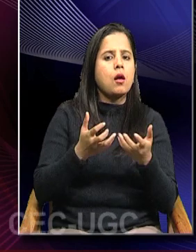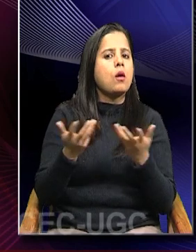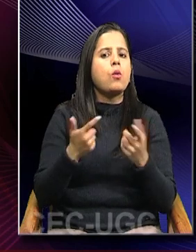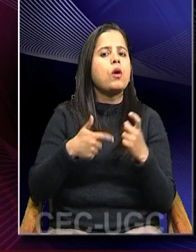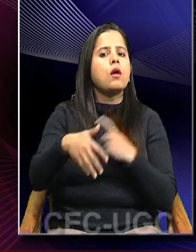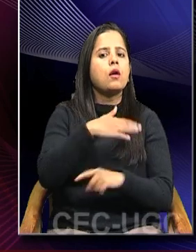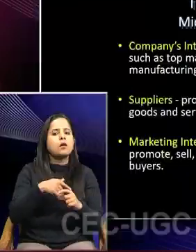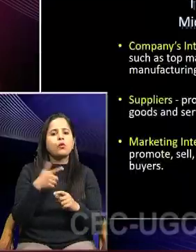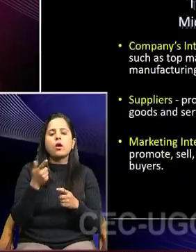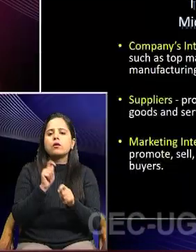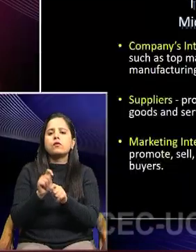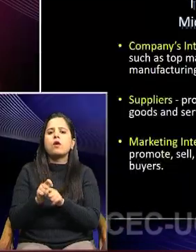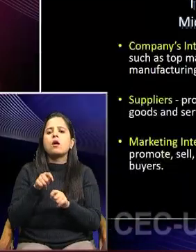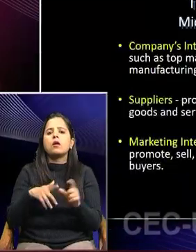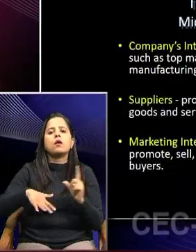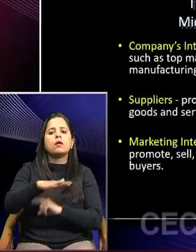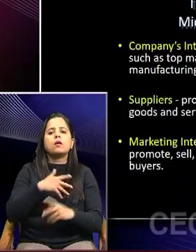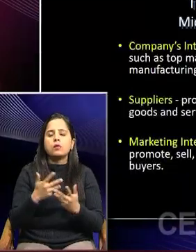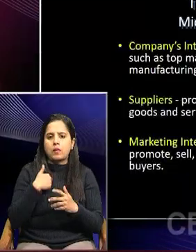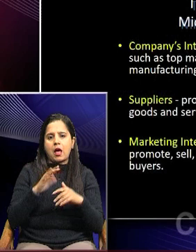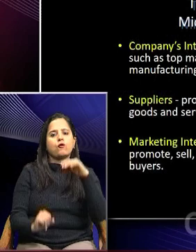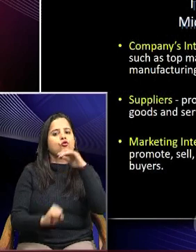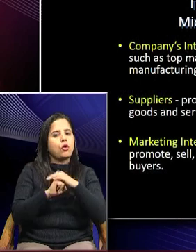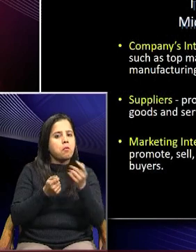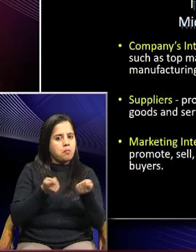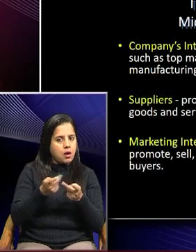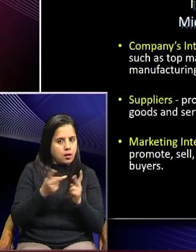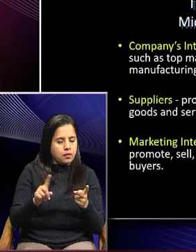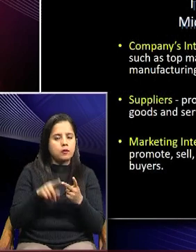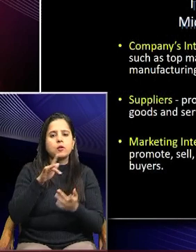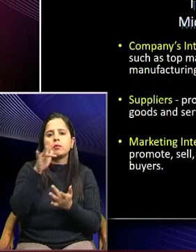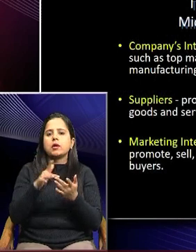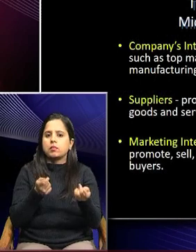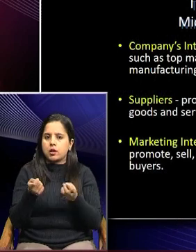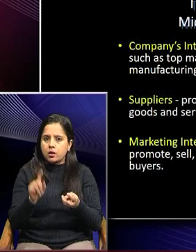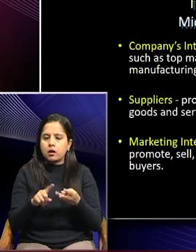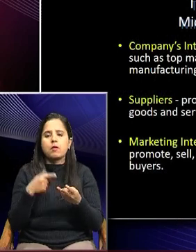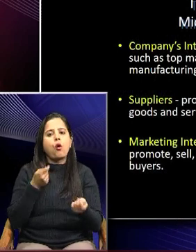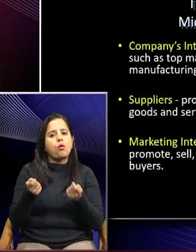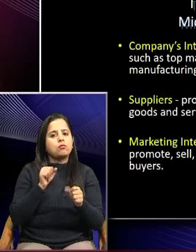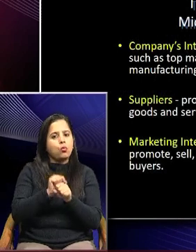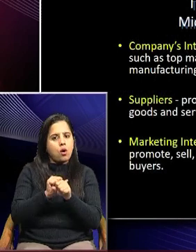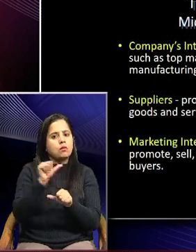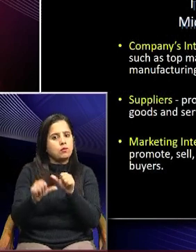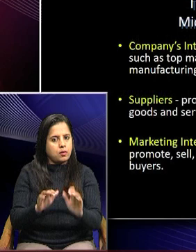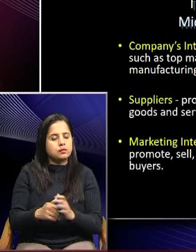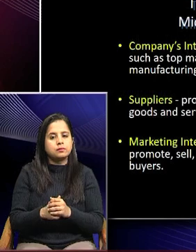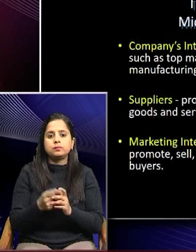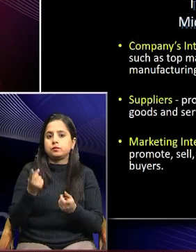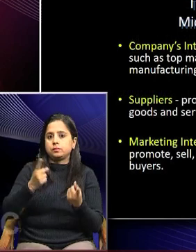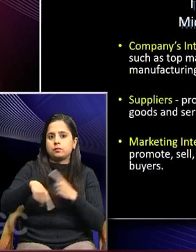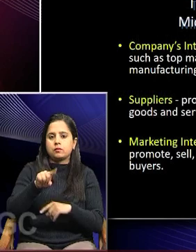the functional areas. For instance, we have top management, we have middle management, we have operating management. So, the way they have